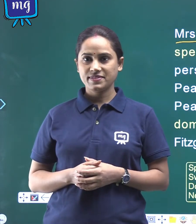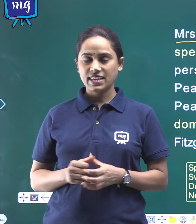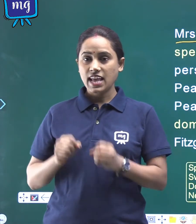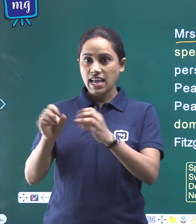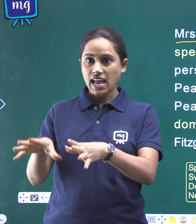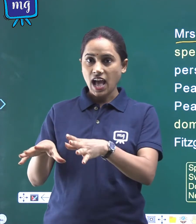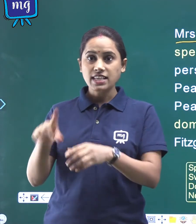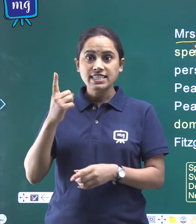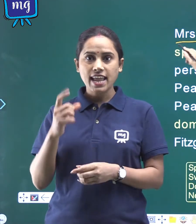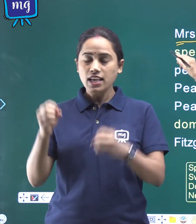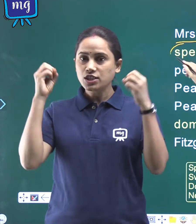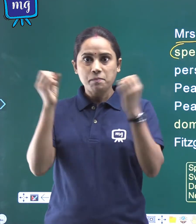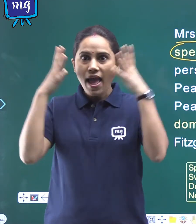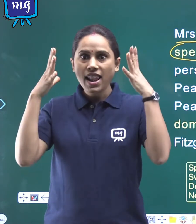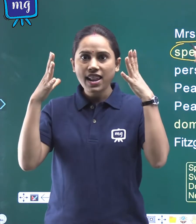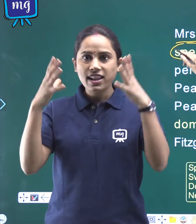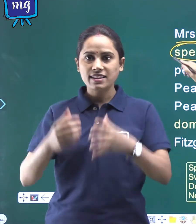casts a spell